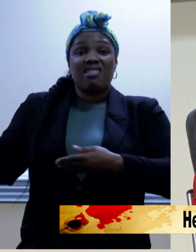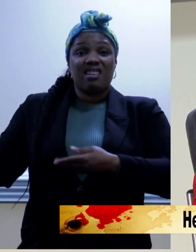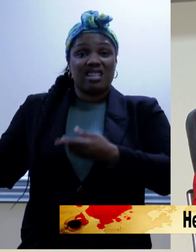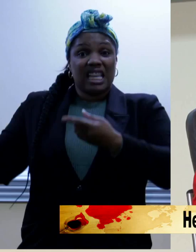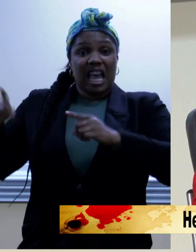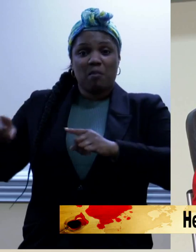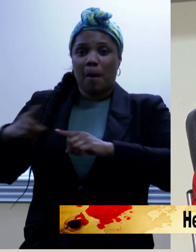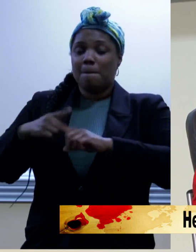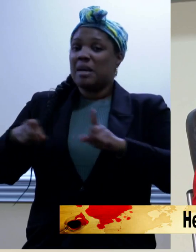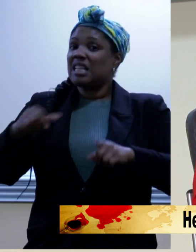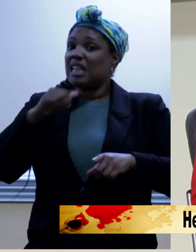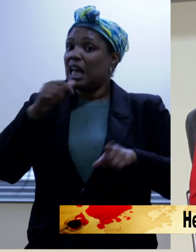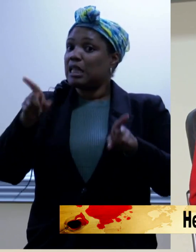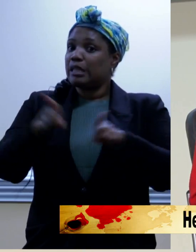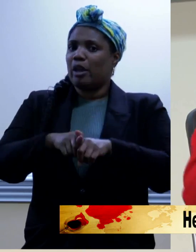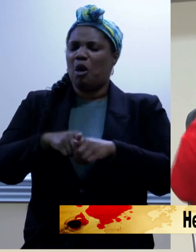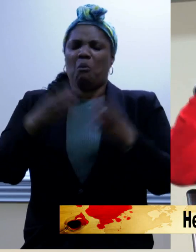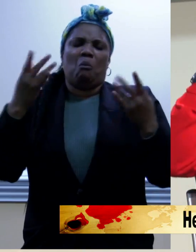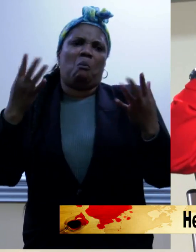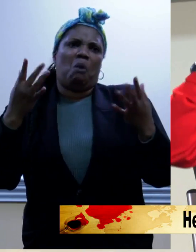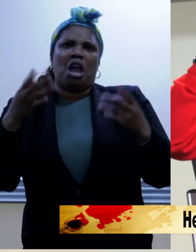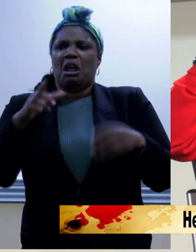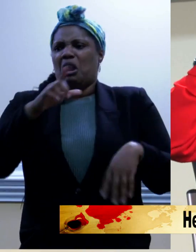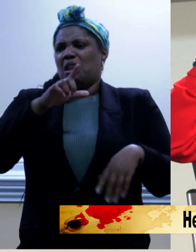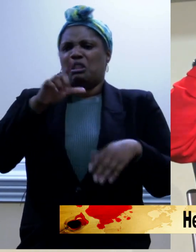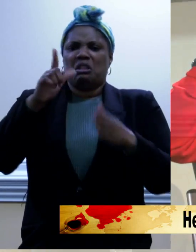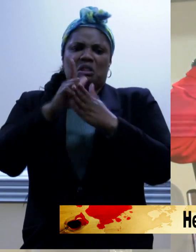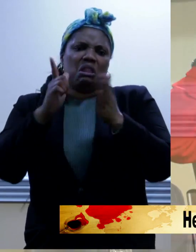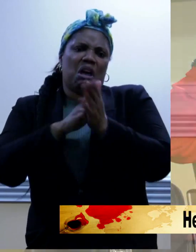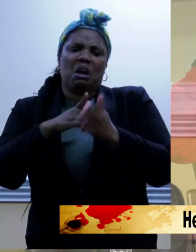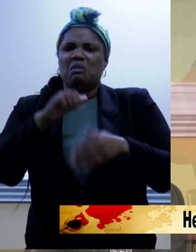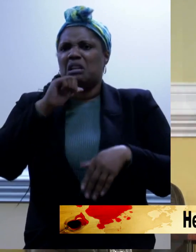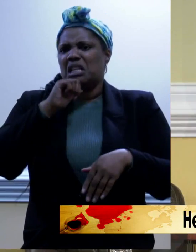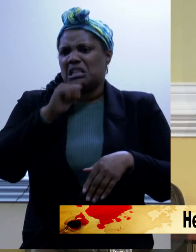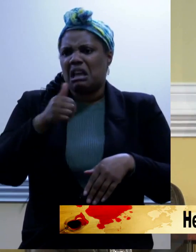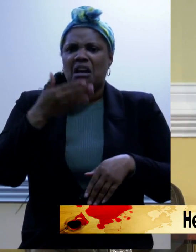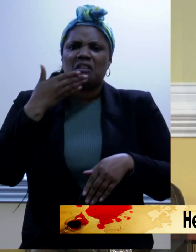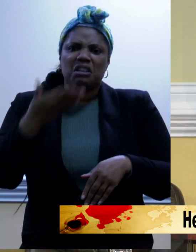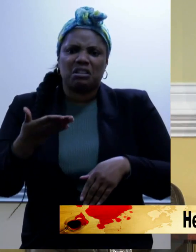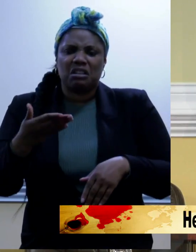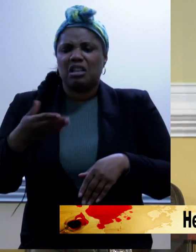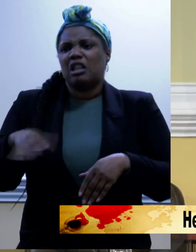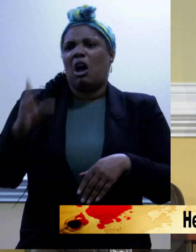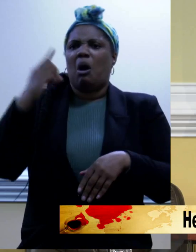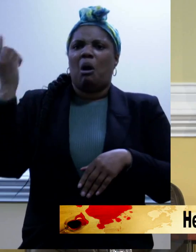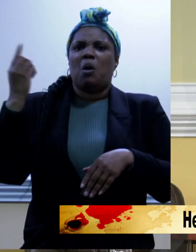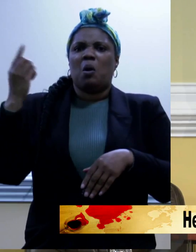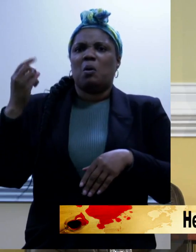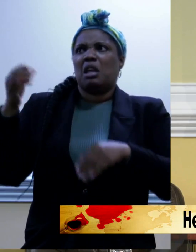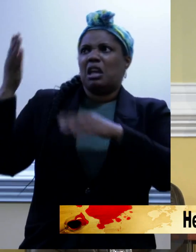of the things. Well, people start to see that old law ain't no good. It's just a shadow of good things to come.